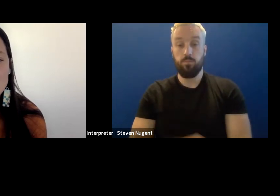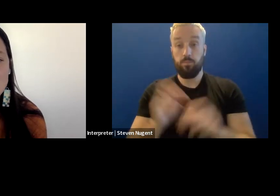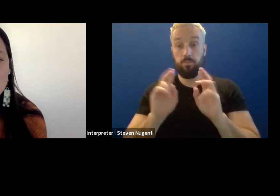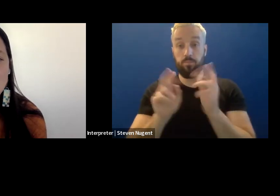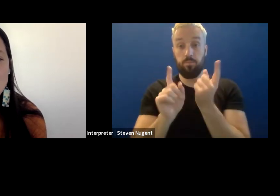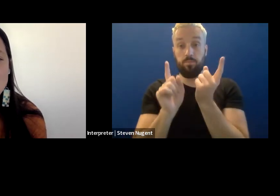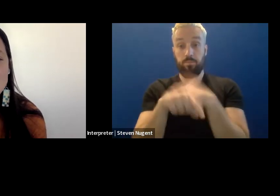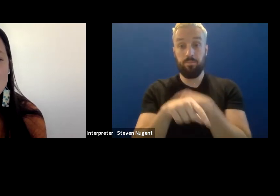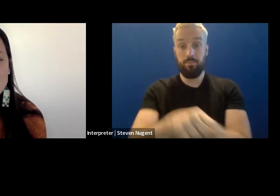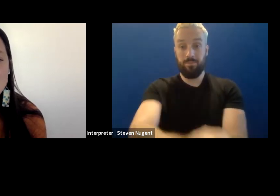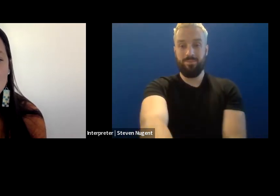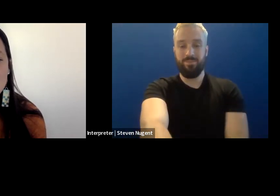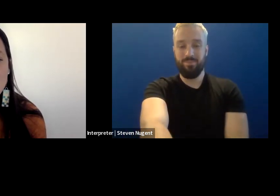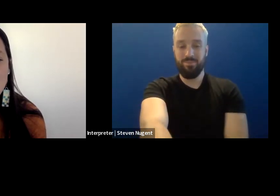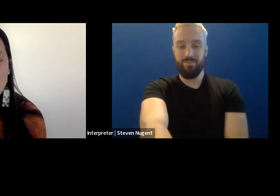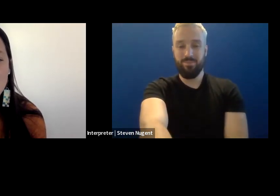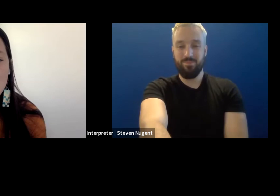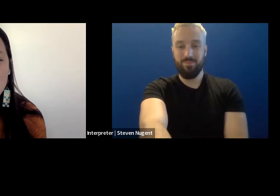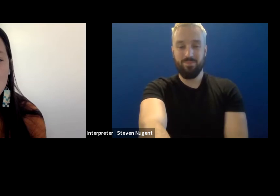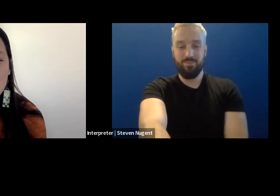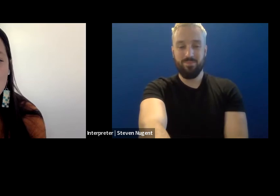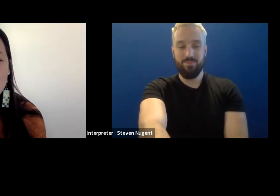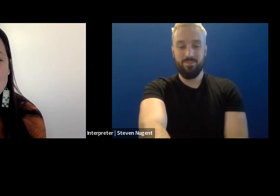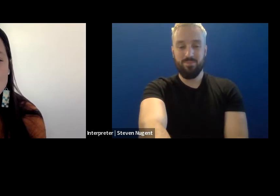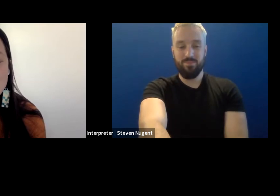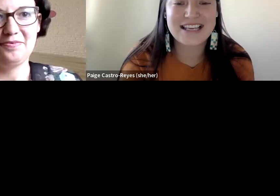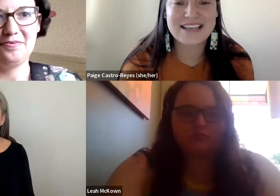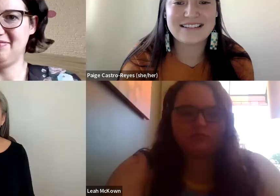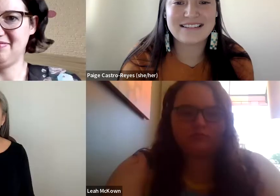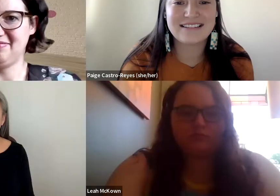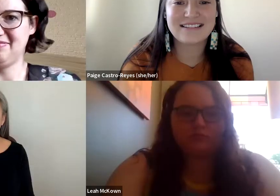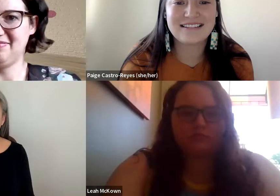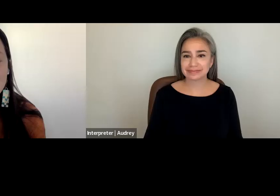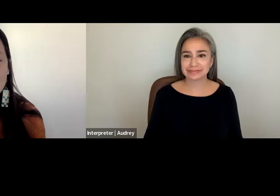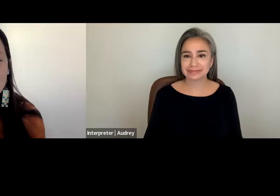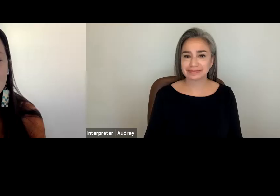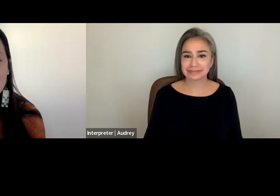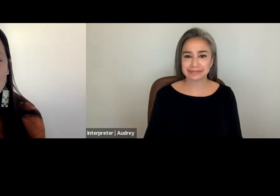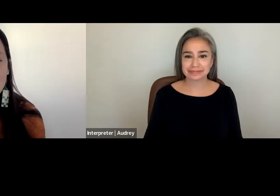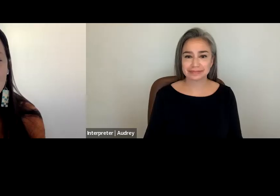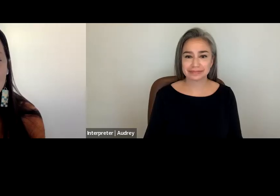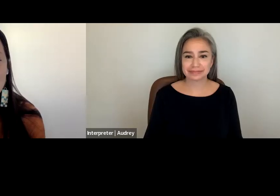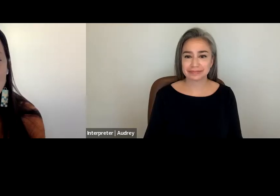We have St. Louis, Tucson, Michigan,